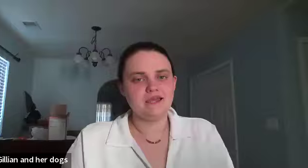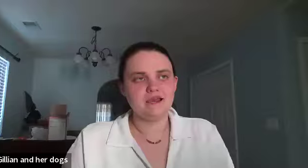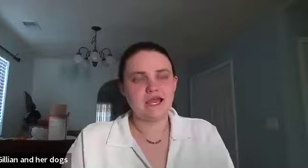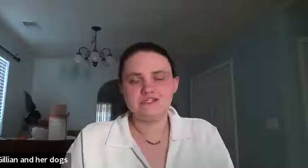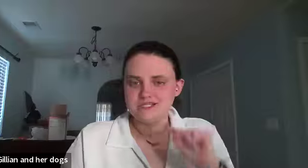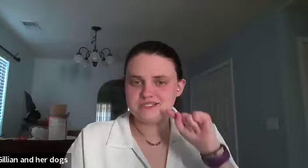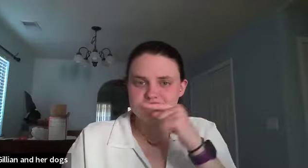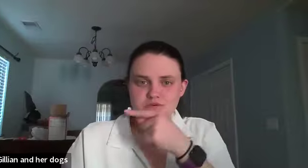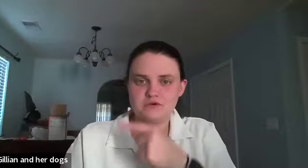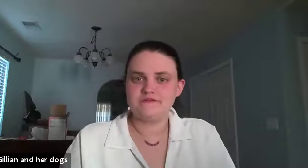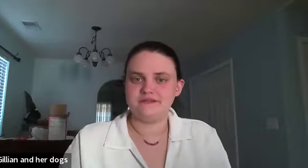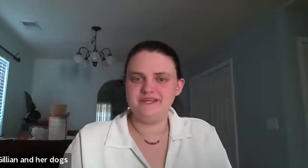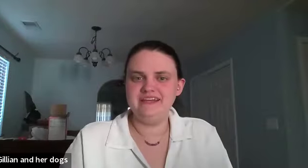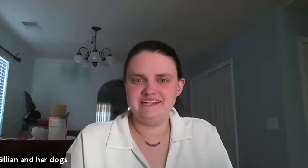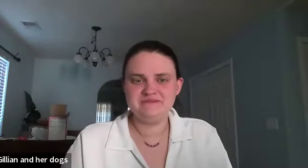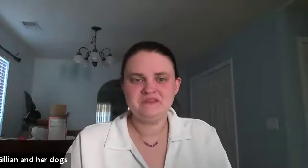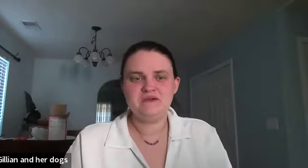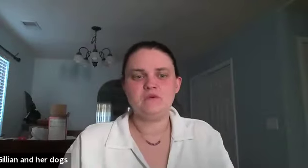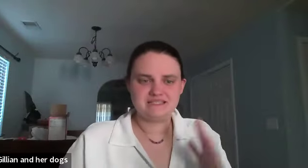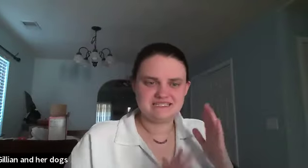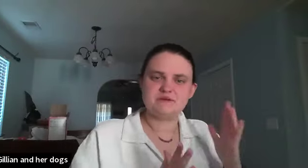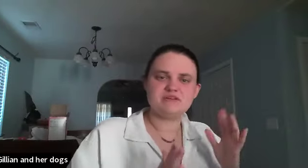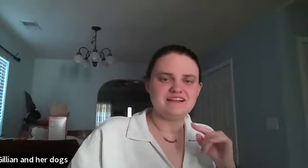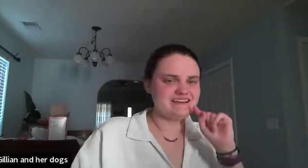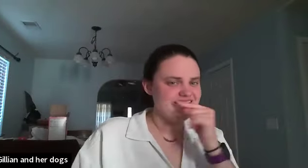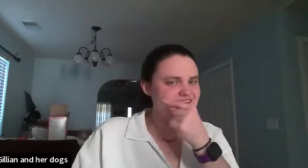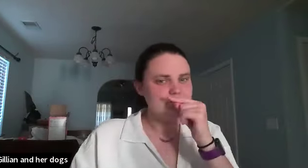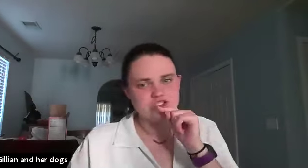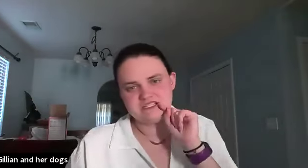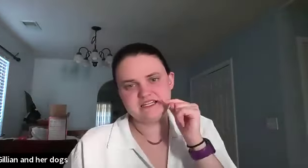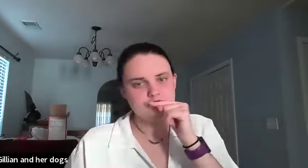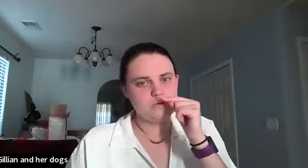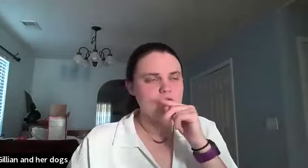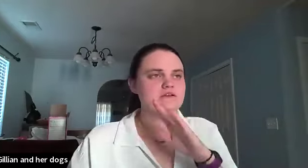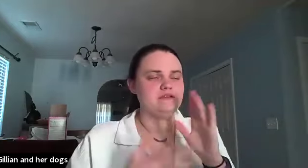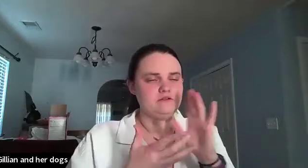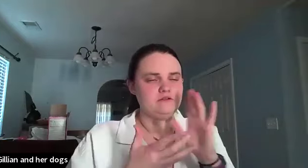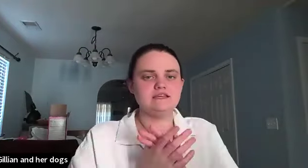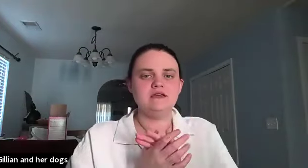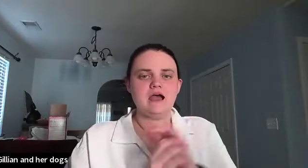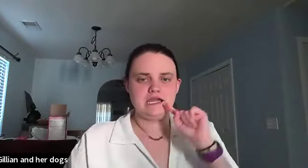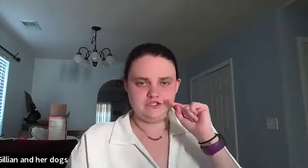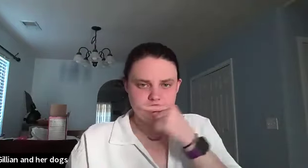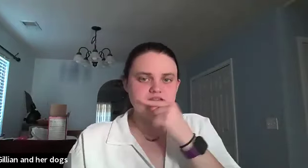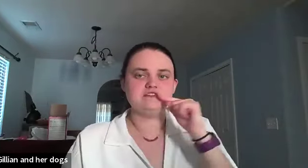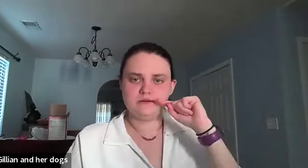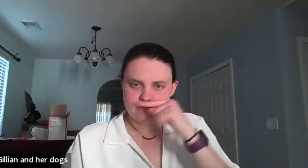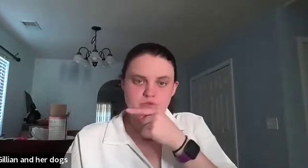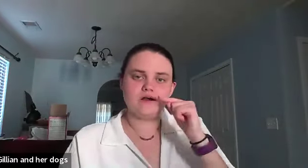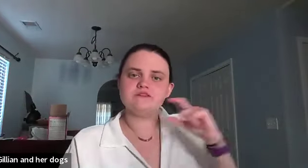But I do actually see this one more often. While I see some people are like, oh, brush teeth, corn can look confusing. I do see this one a bit more often